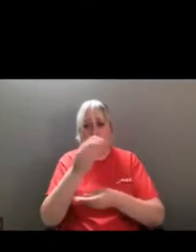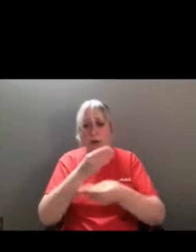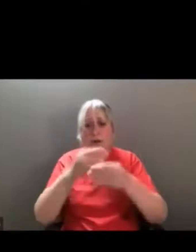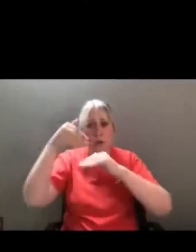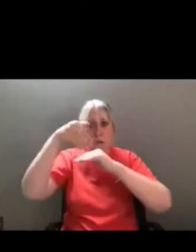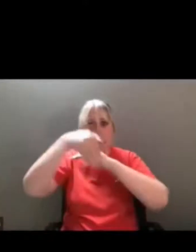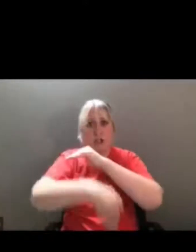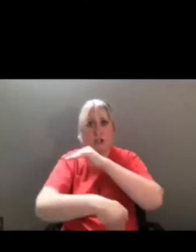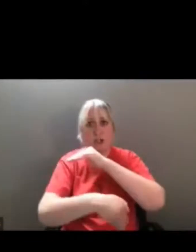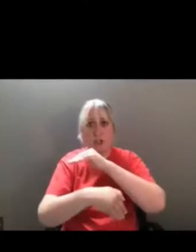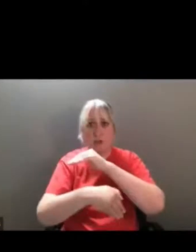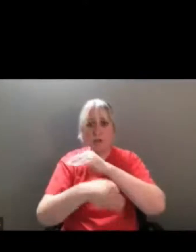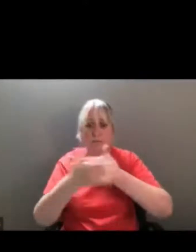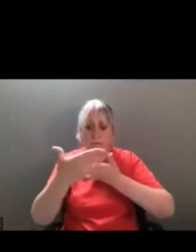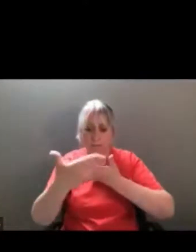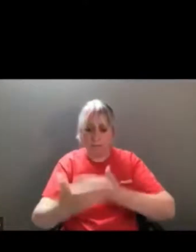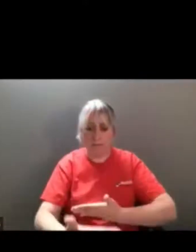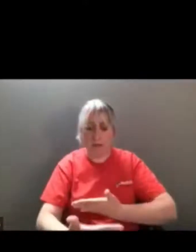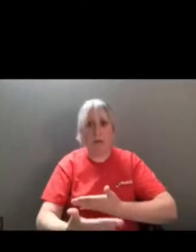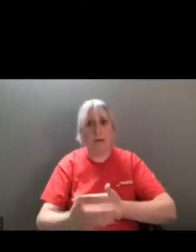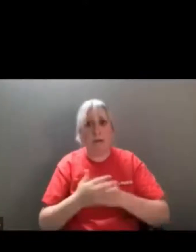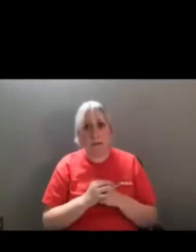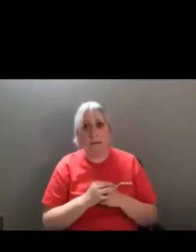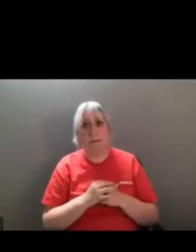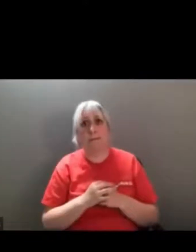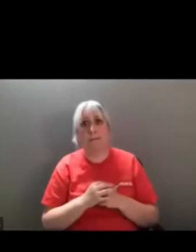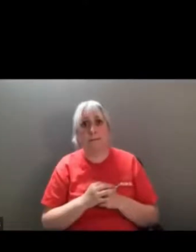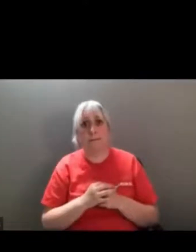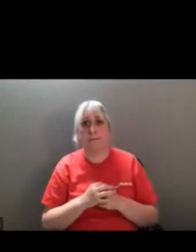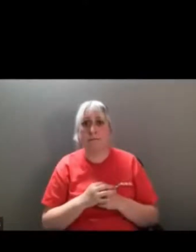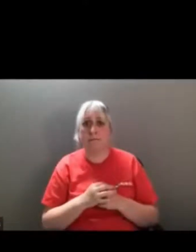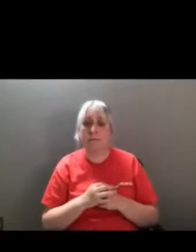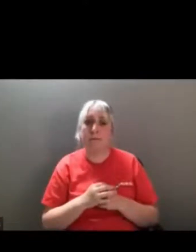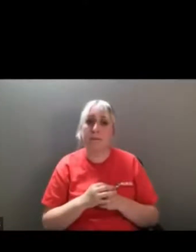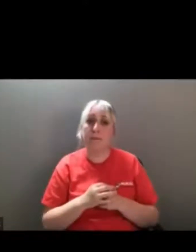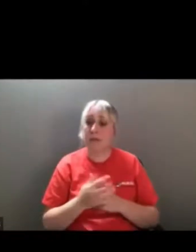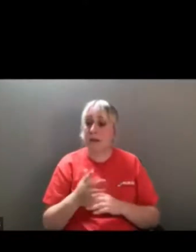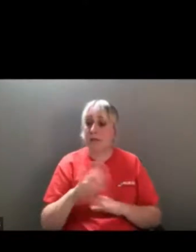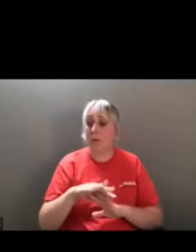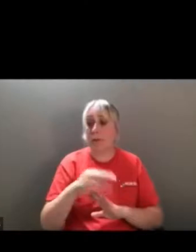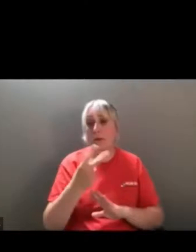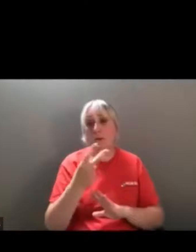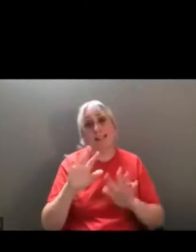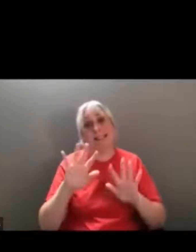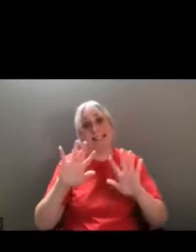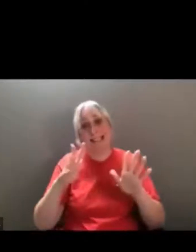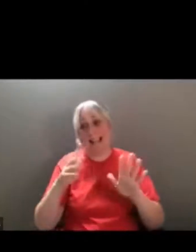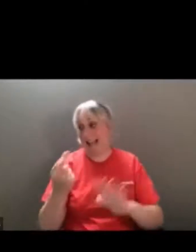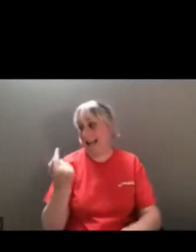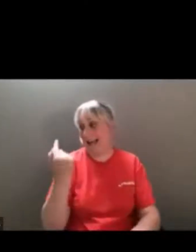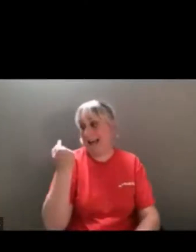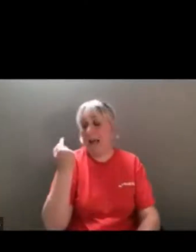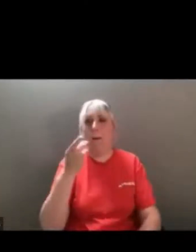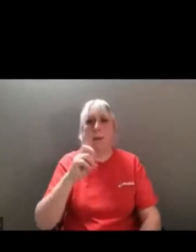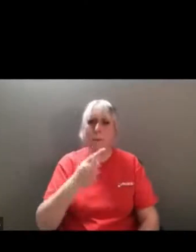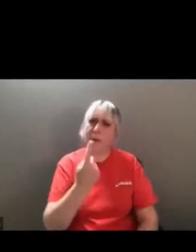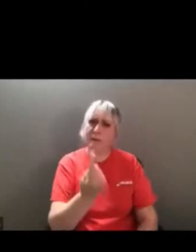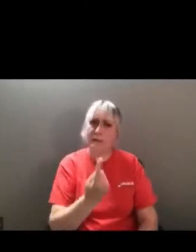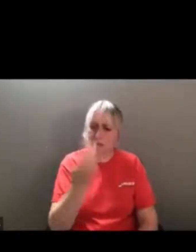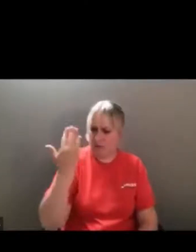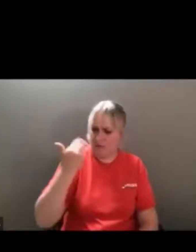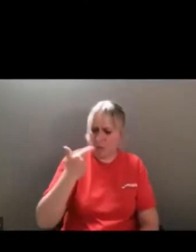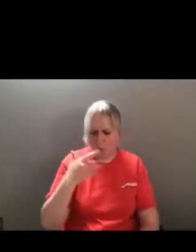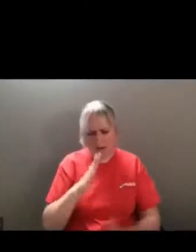crisis and desperate activism. Since 2010, people who previously may not have identified as